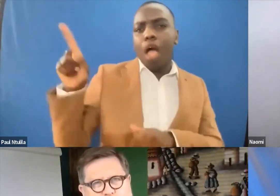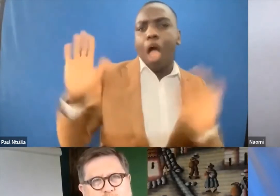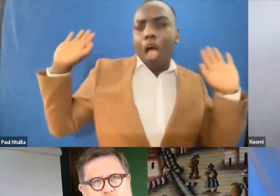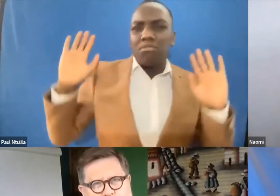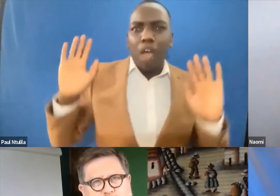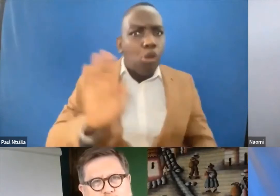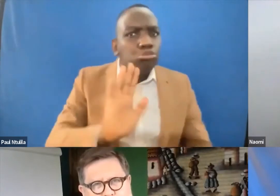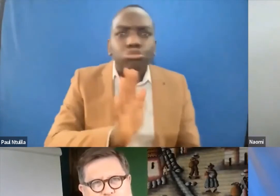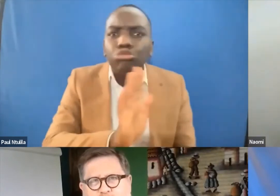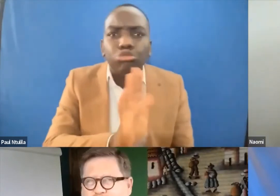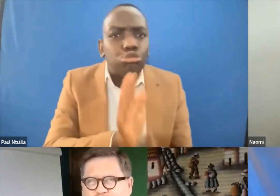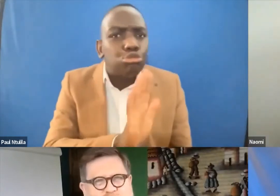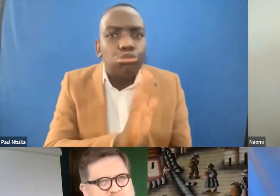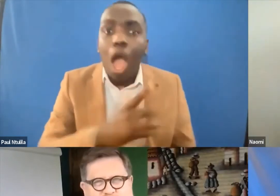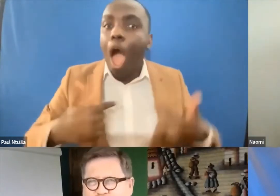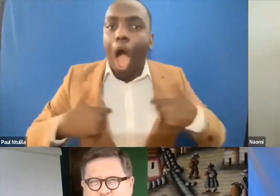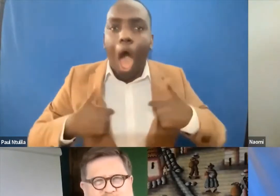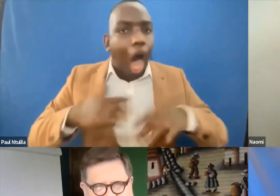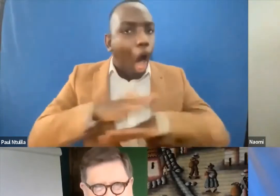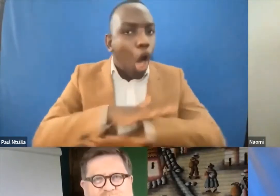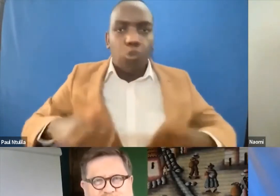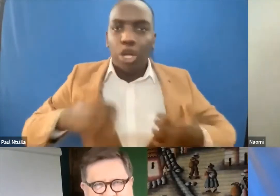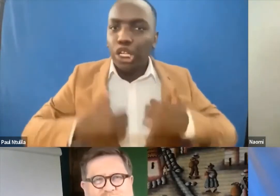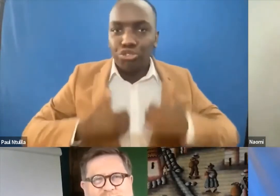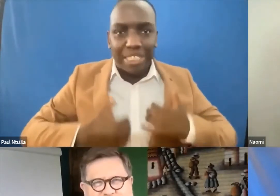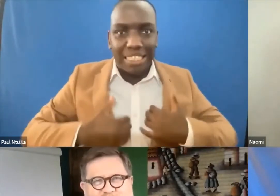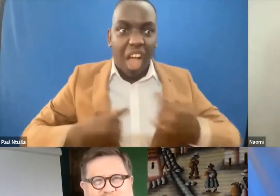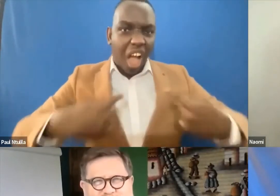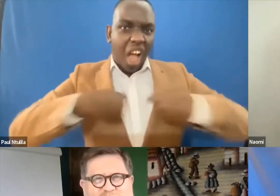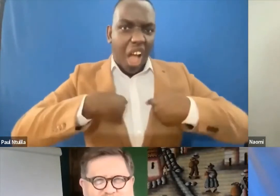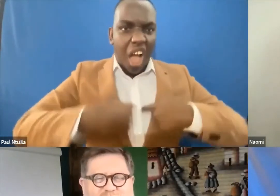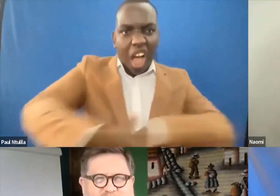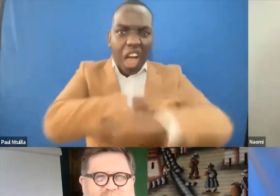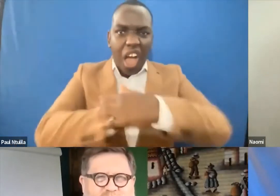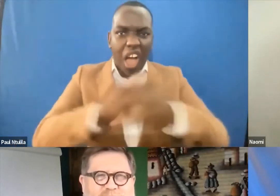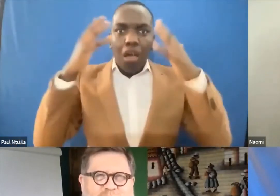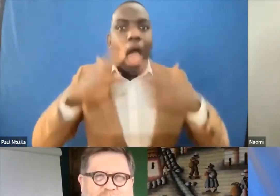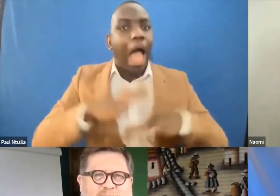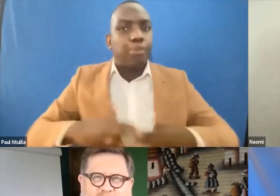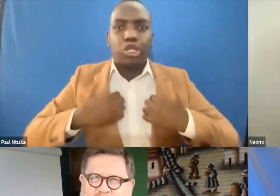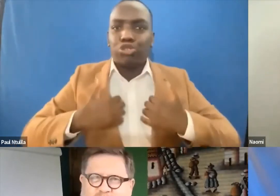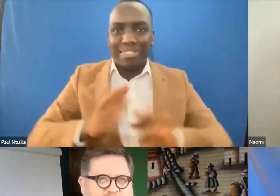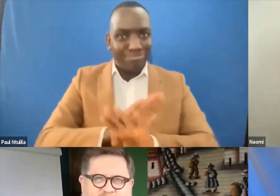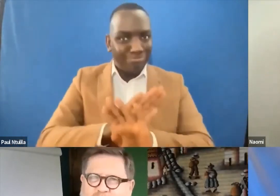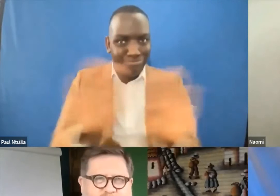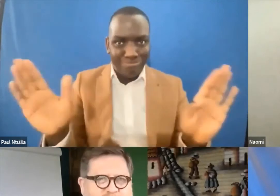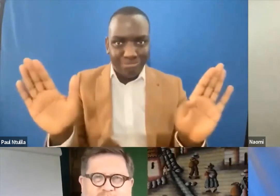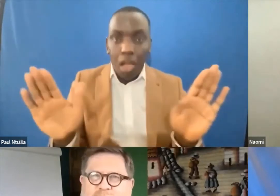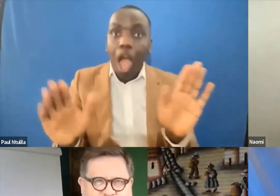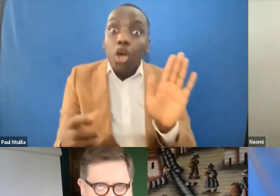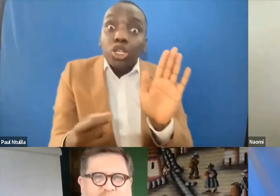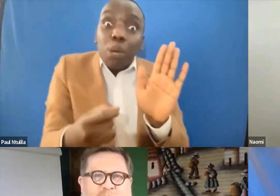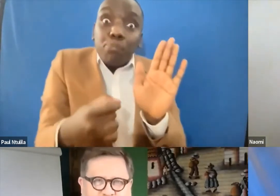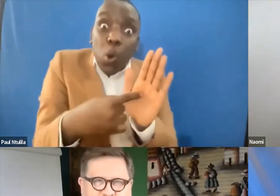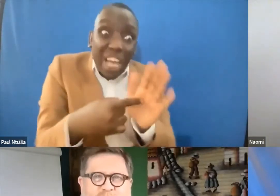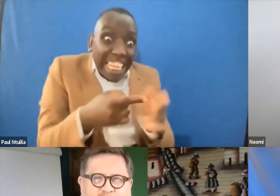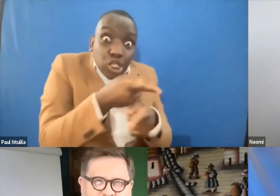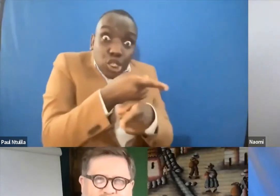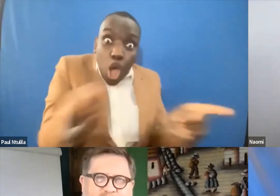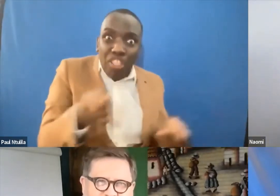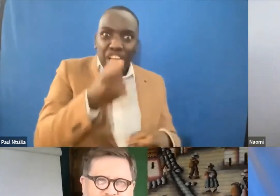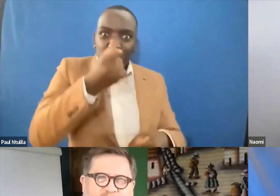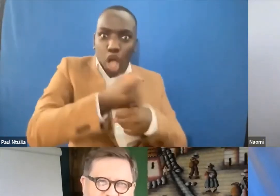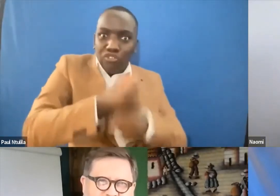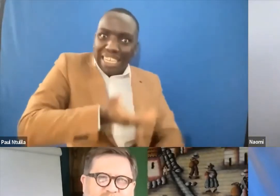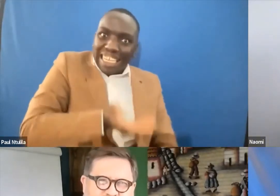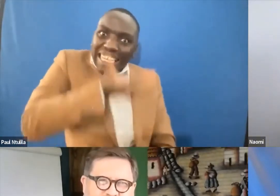sometimes there are people who are like, oh, well, we'll just hand it over to Paul because he's better at leading. I'm not really interested in that.